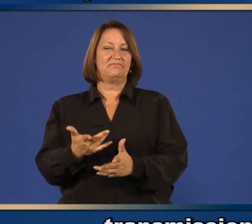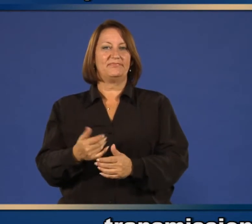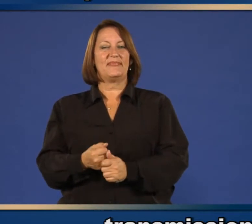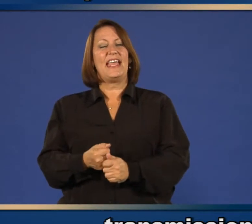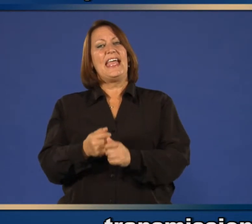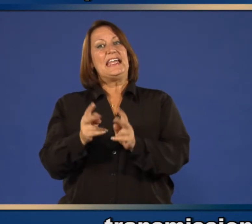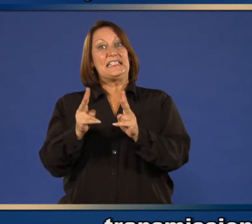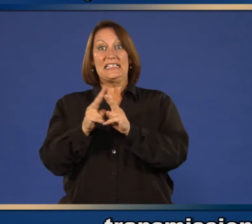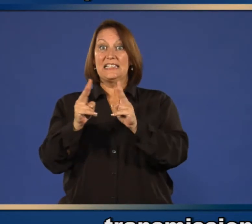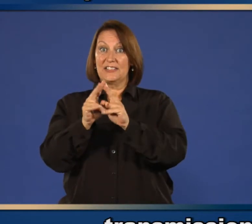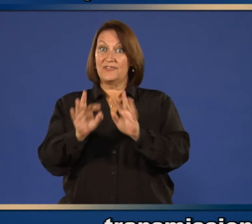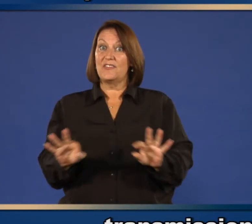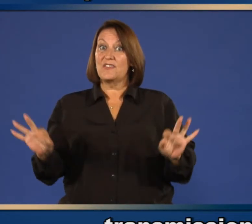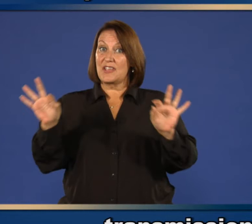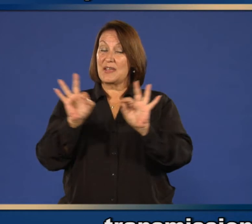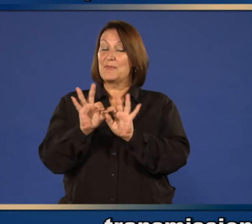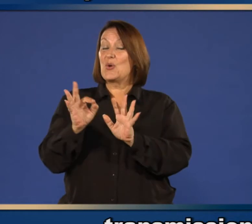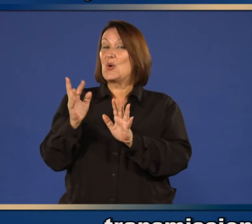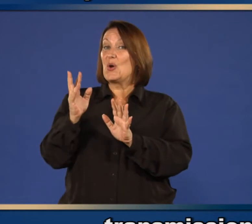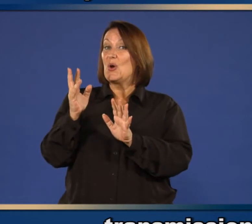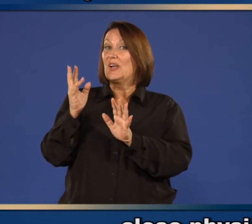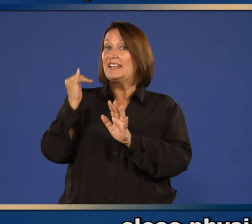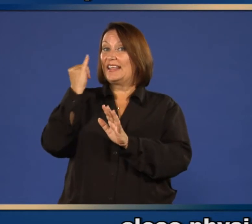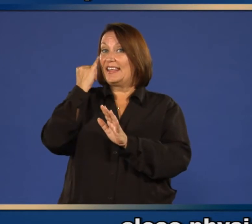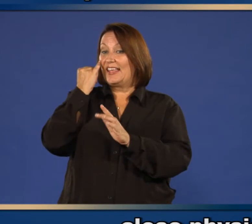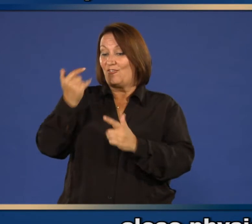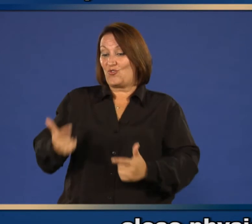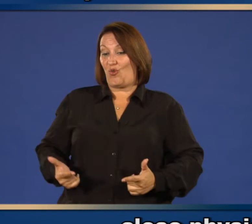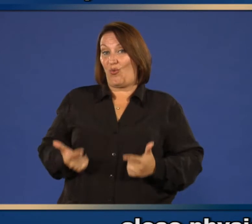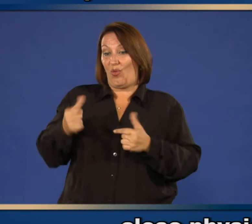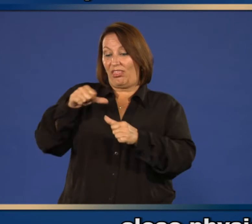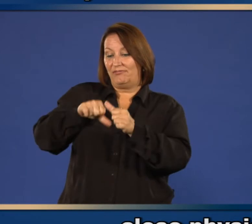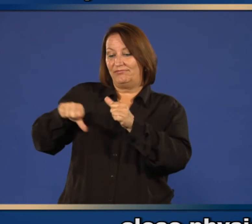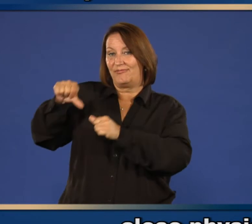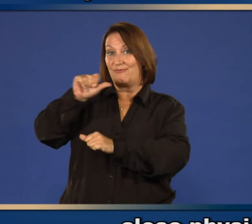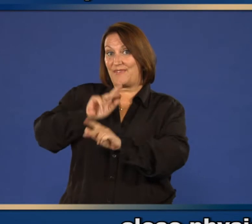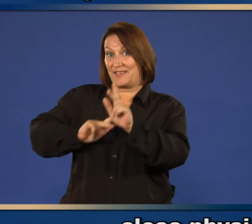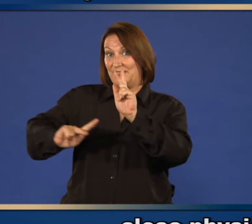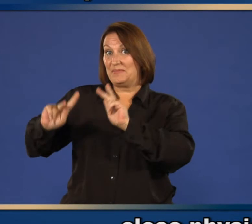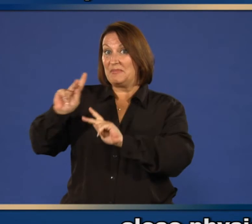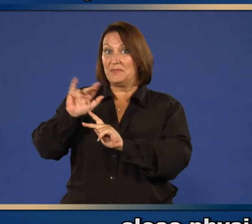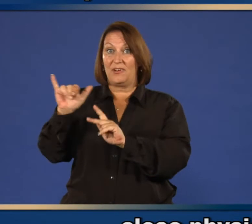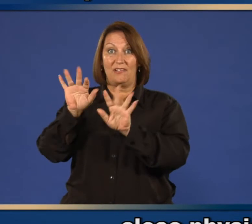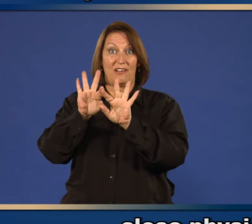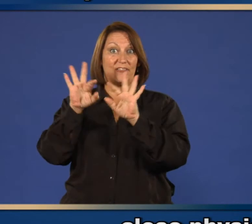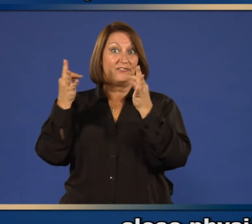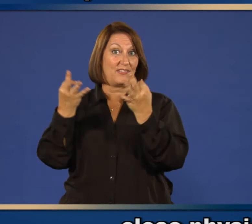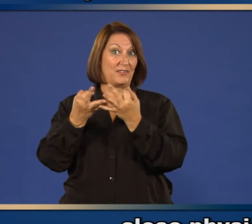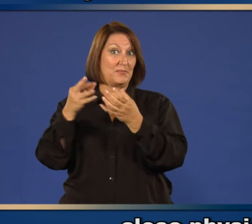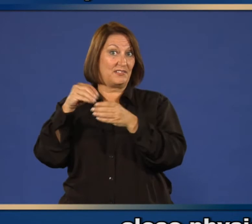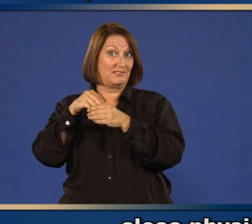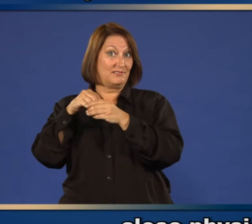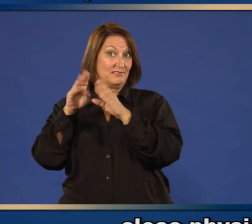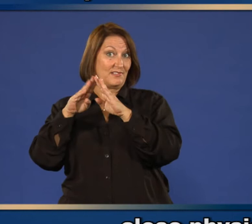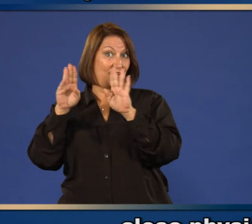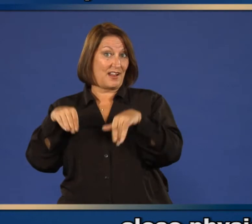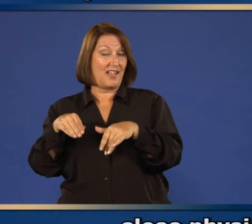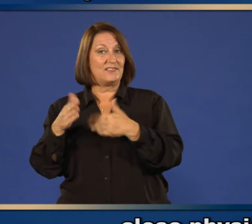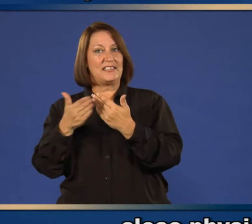This is particularly important in situations of close physical contact, such as occurs in the